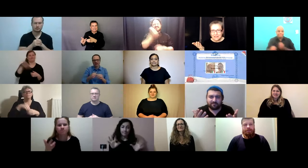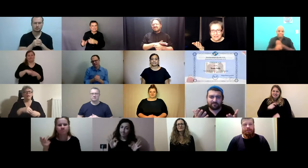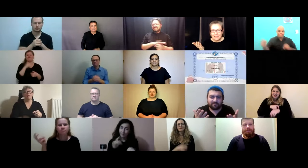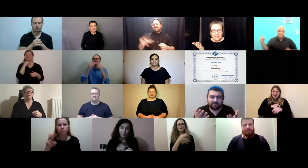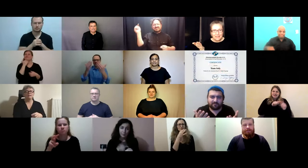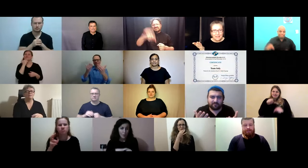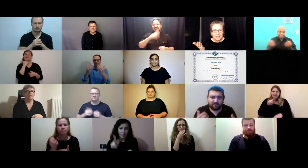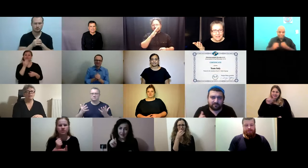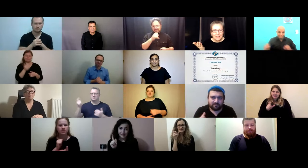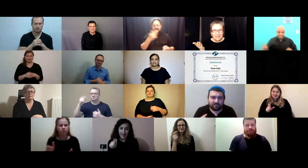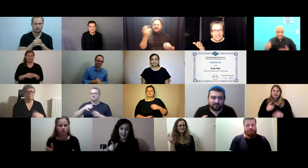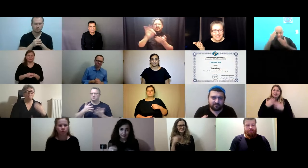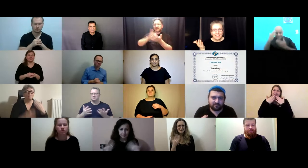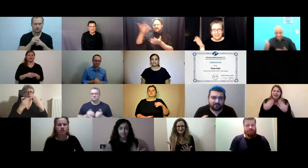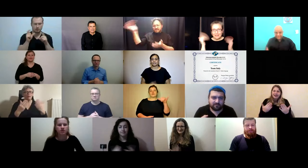Got a review.